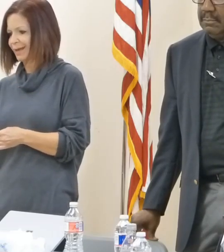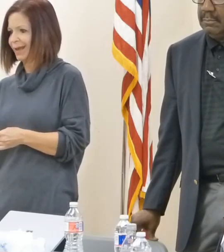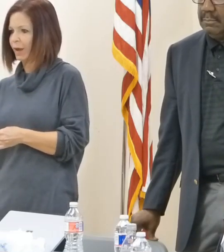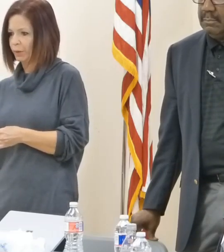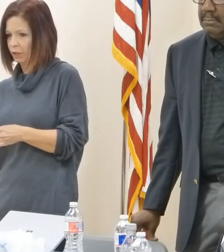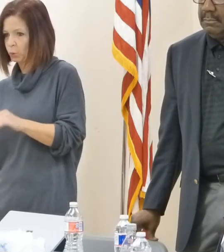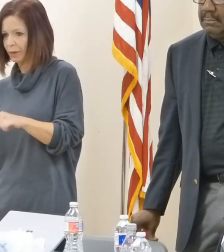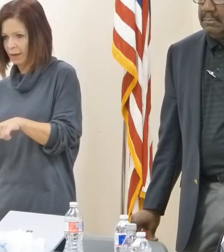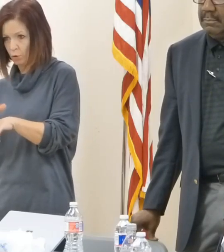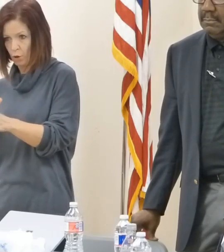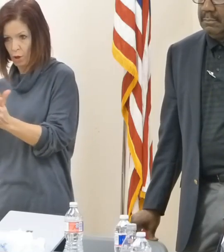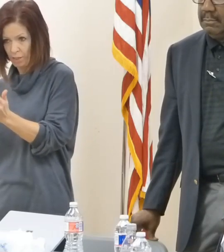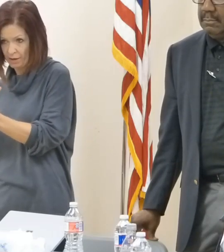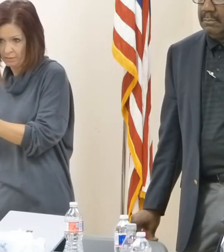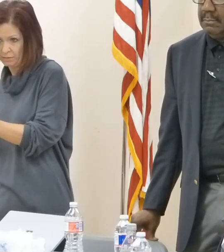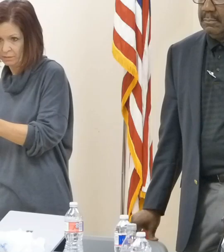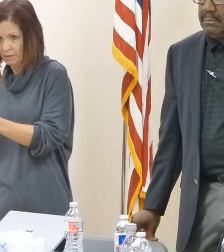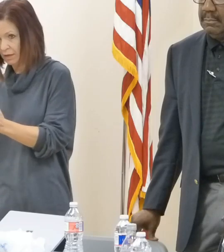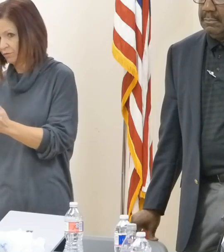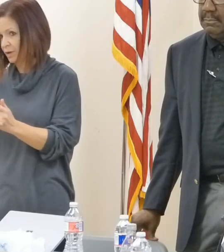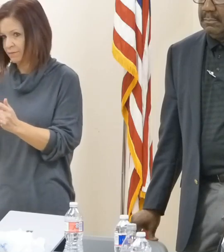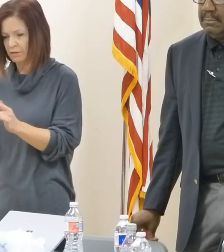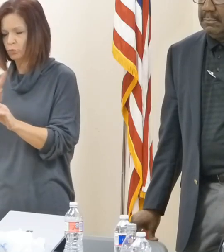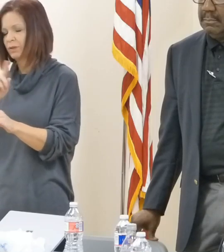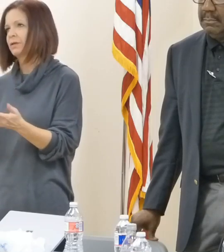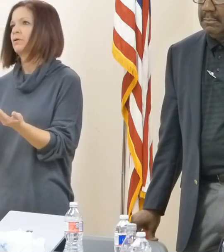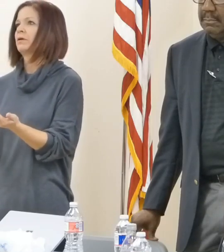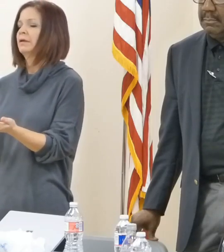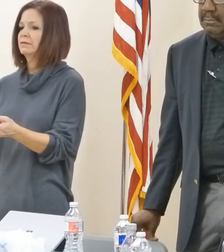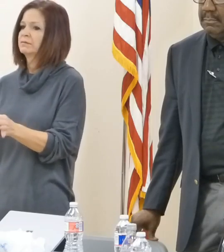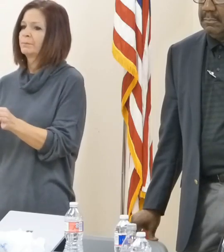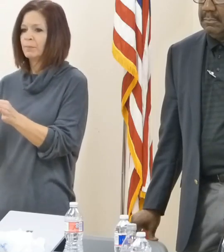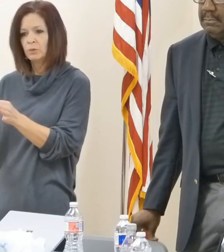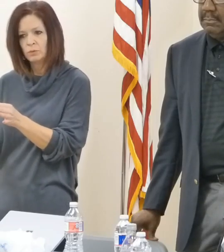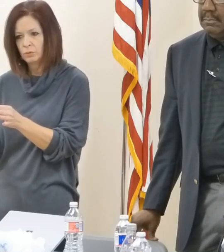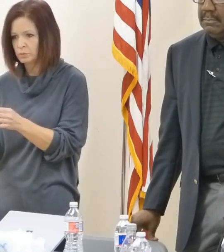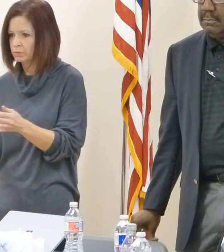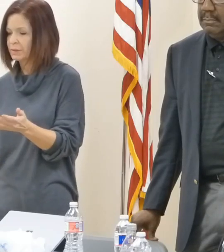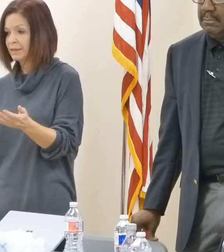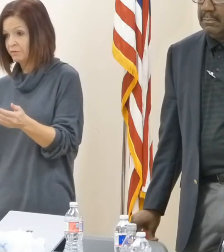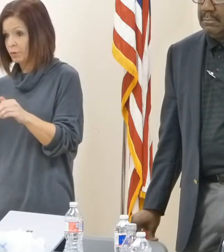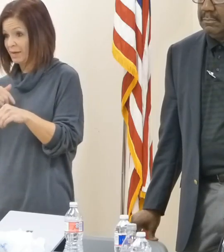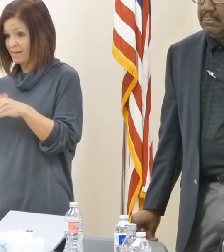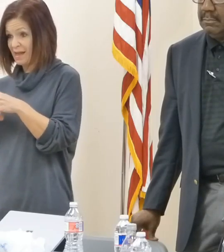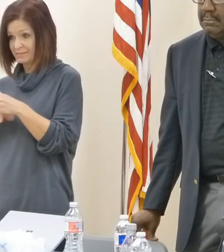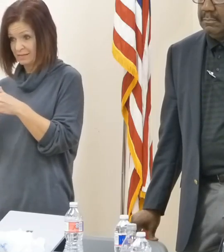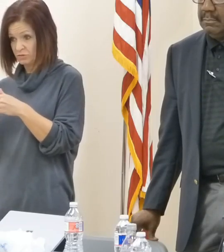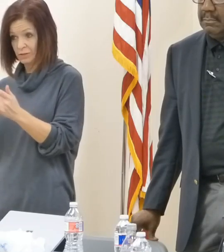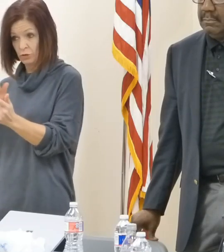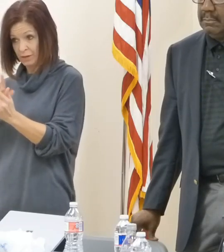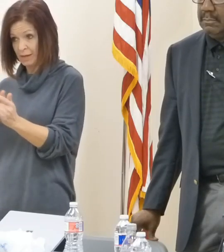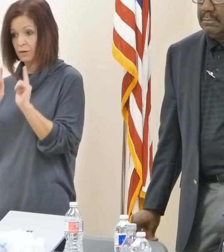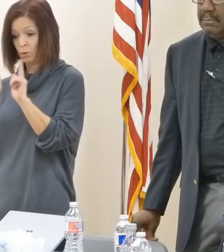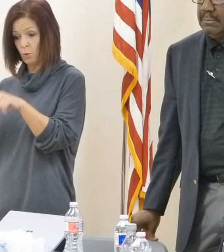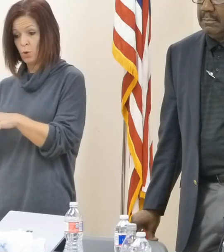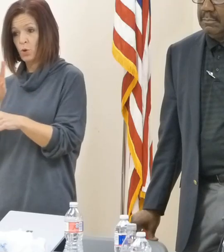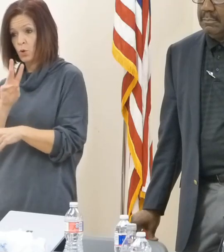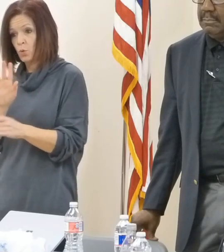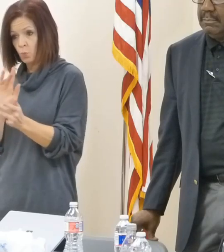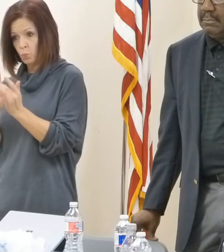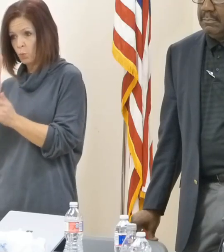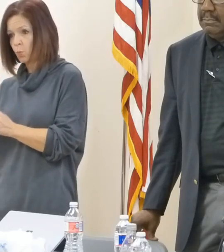counties. If you've not done that, it is easy and painless and very simple. If you have access to the internet, you go to our website